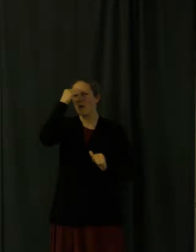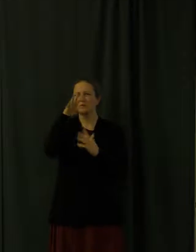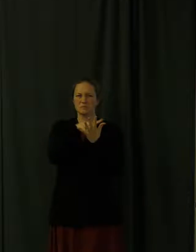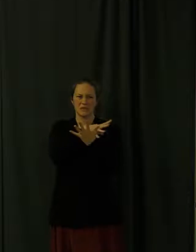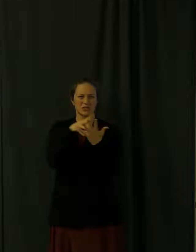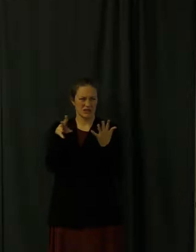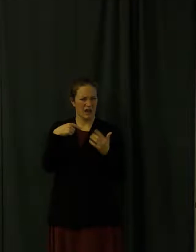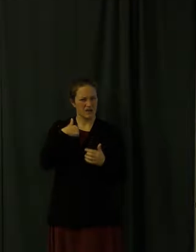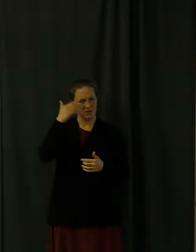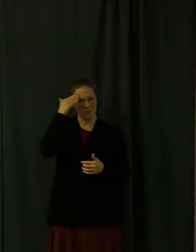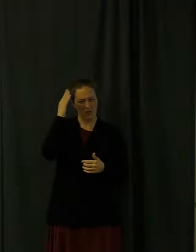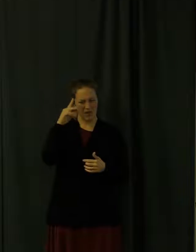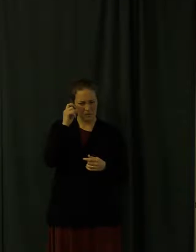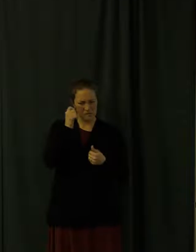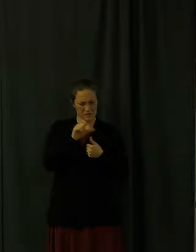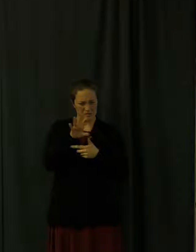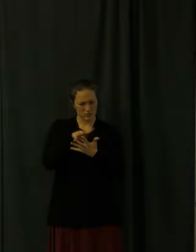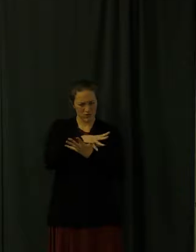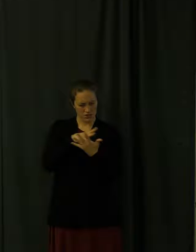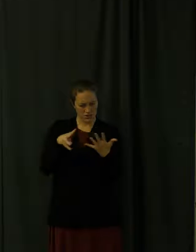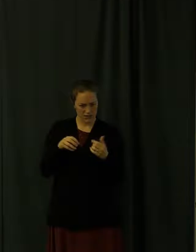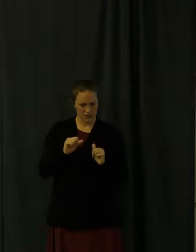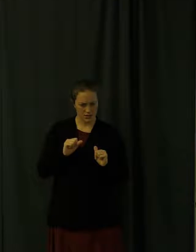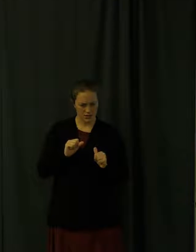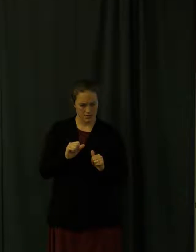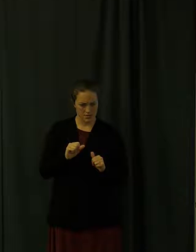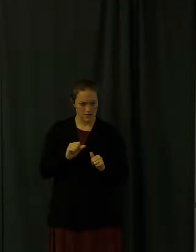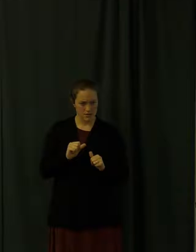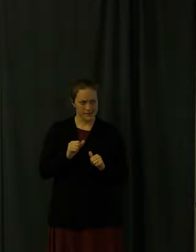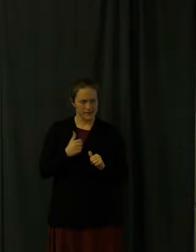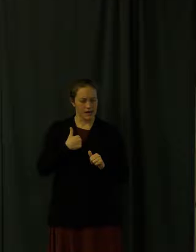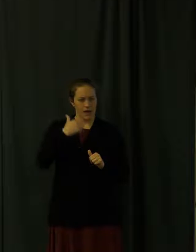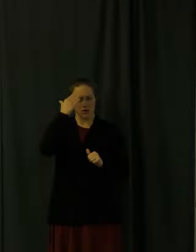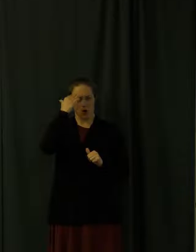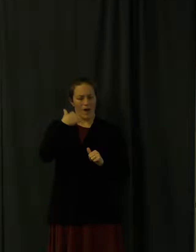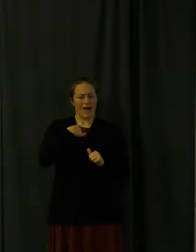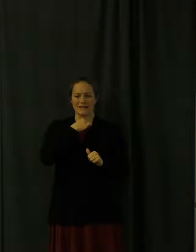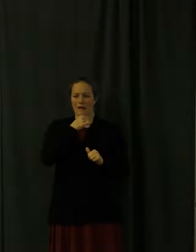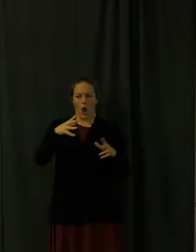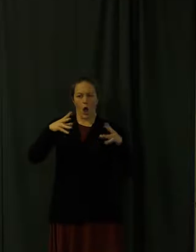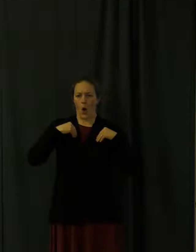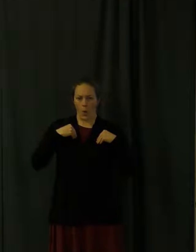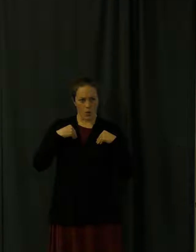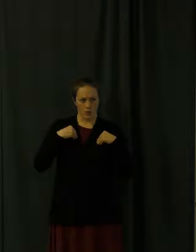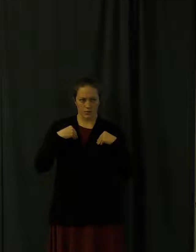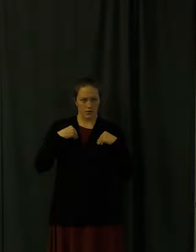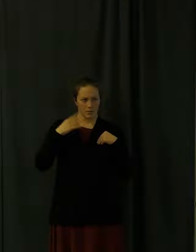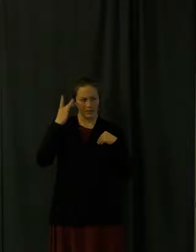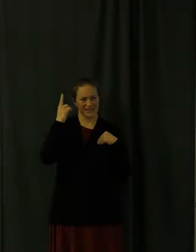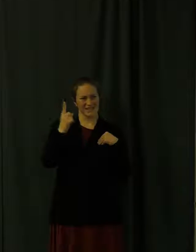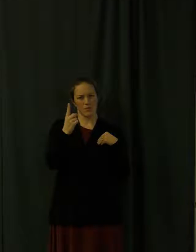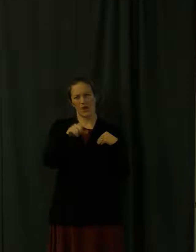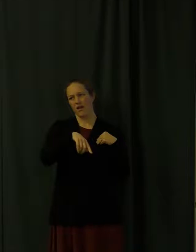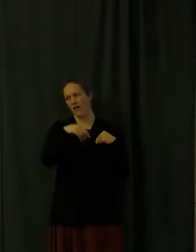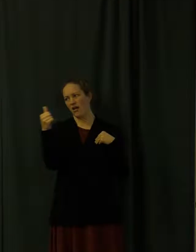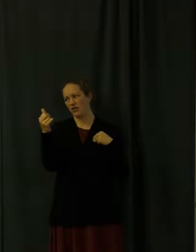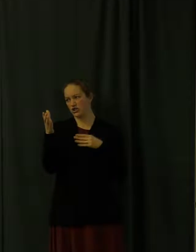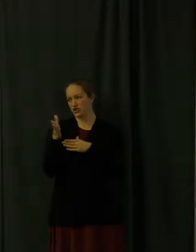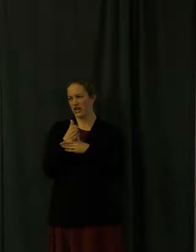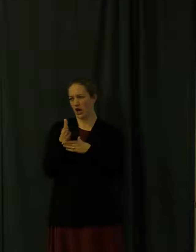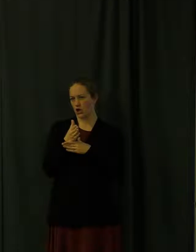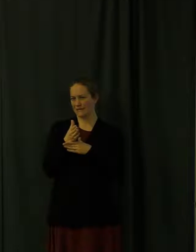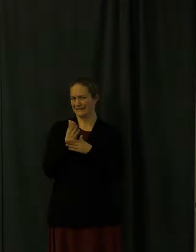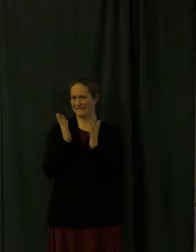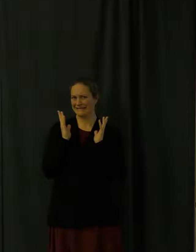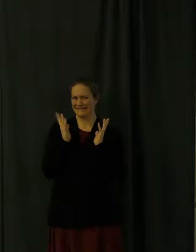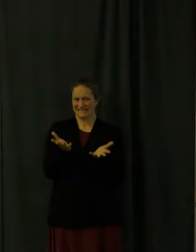spreadsheet, and I know that I didn't own it, because I know someone shared it with me. And that's all I